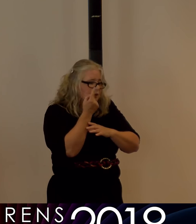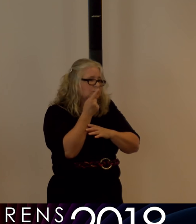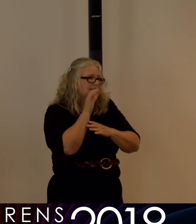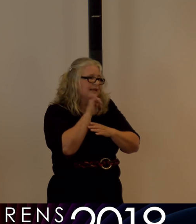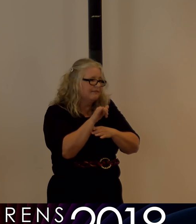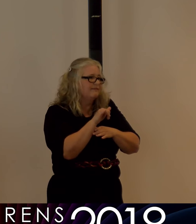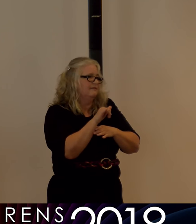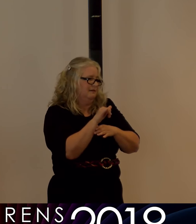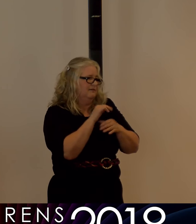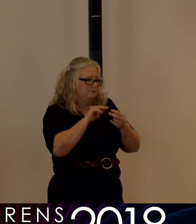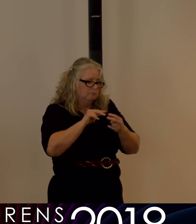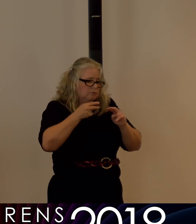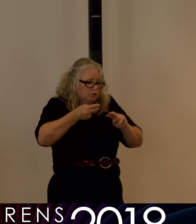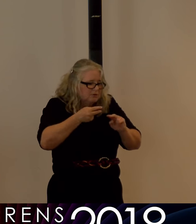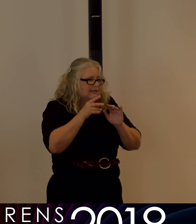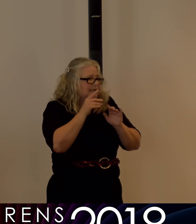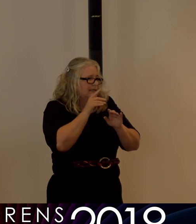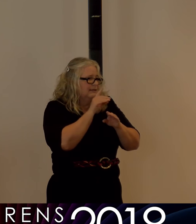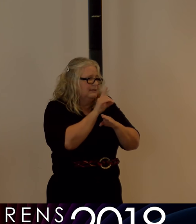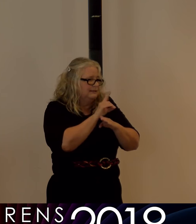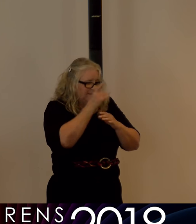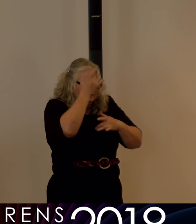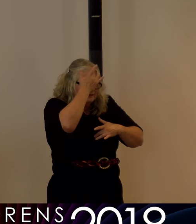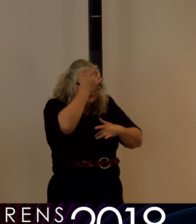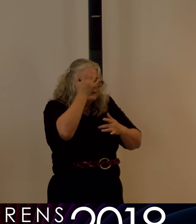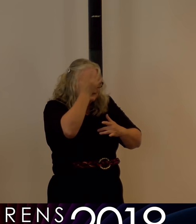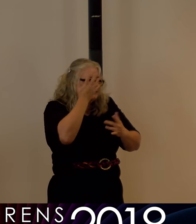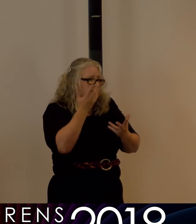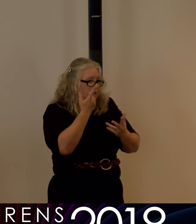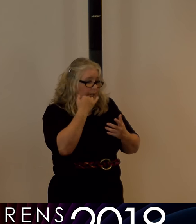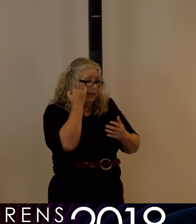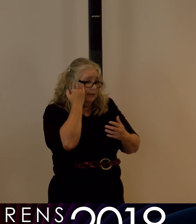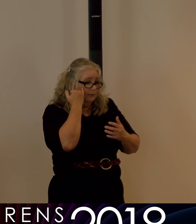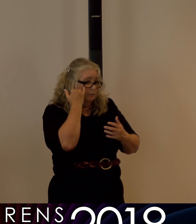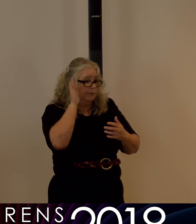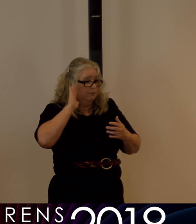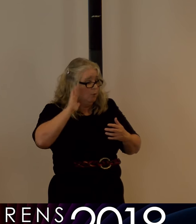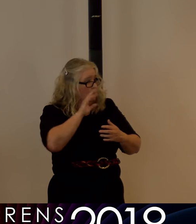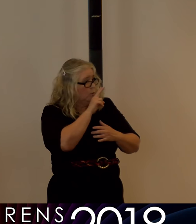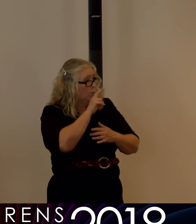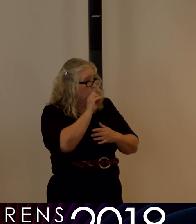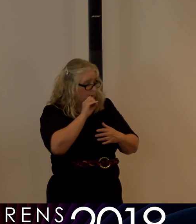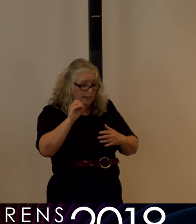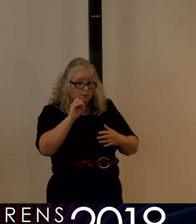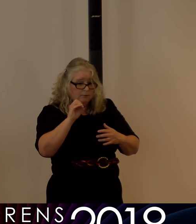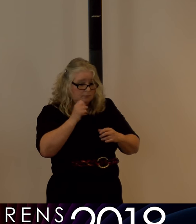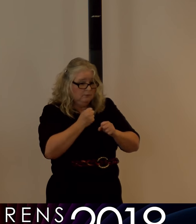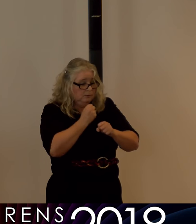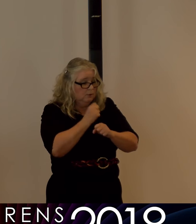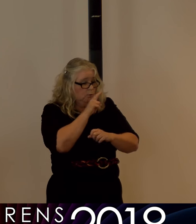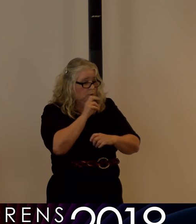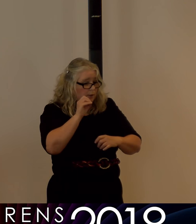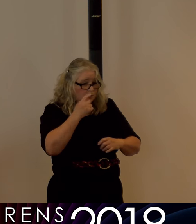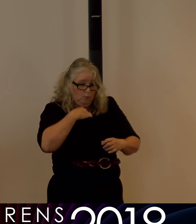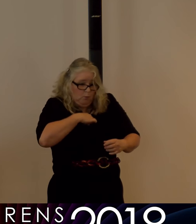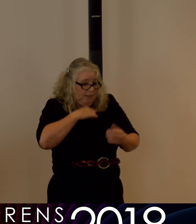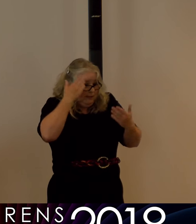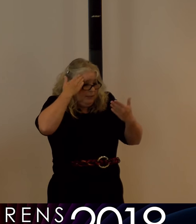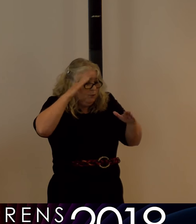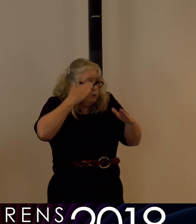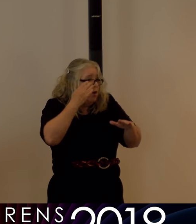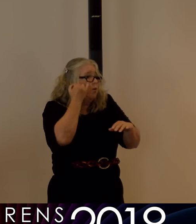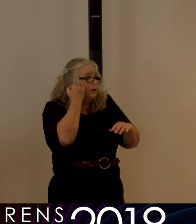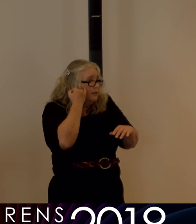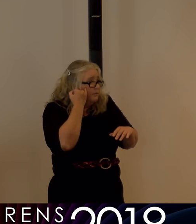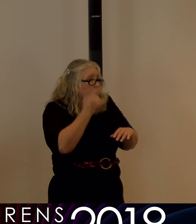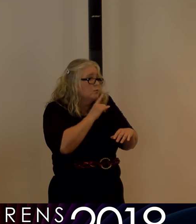had been gathering in this room back in 2000, we still wouldn't have known, is this a genetic disorder or not? So